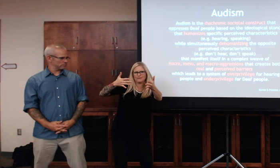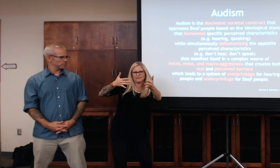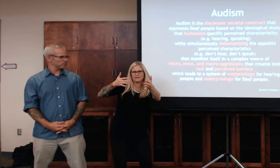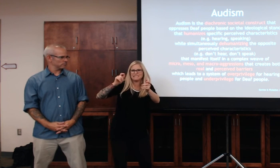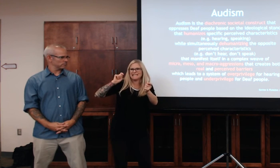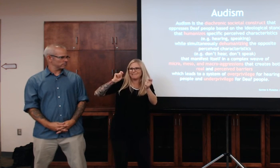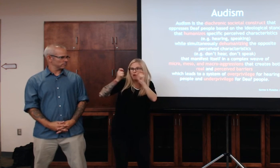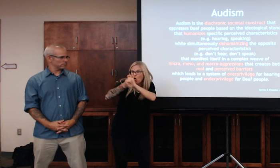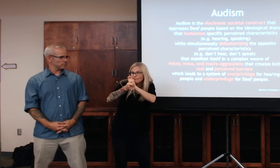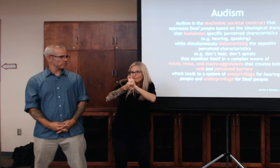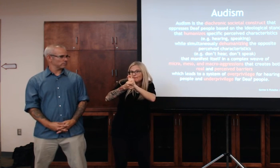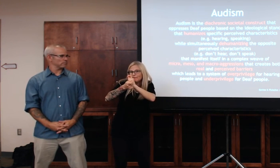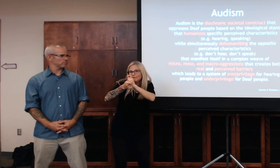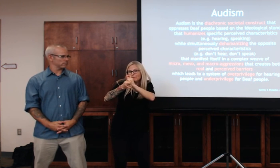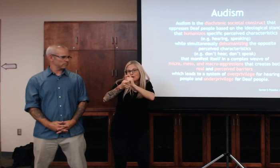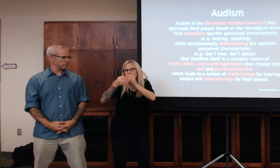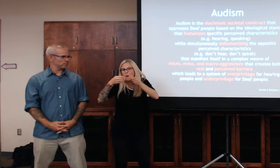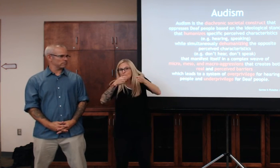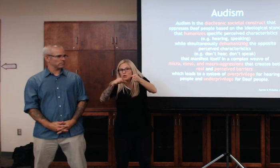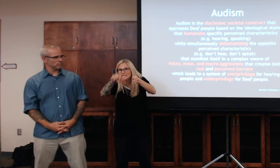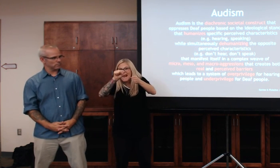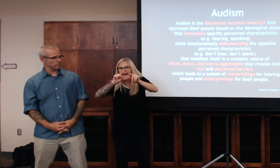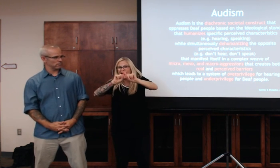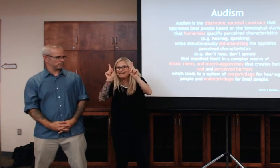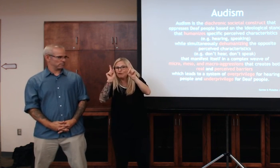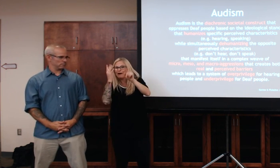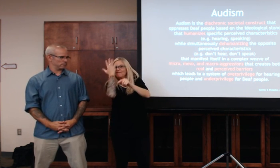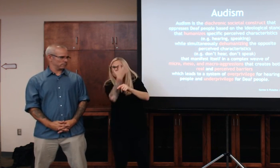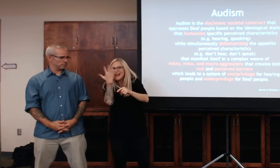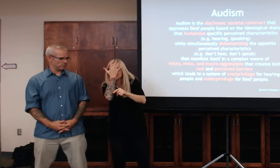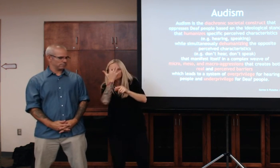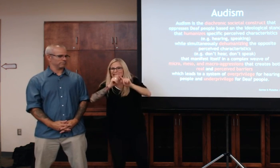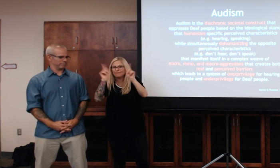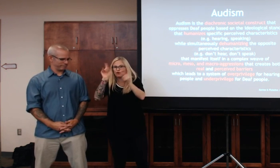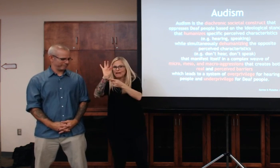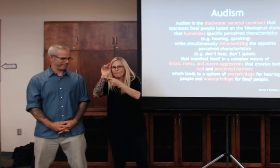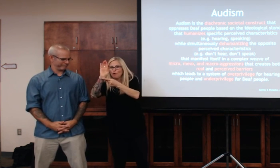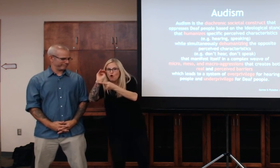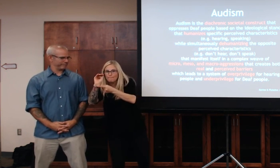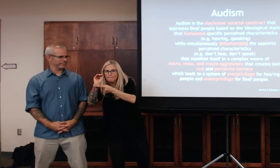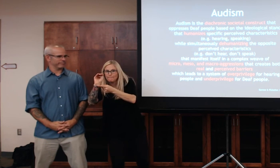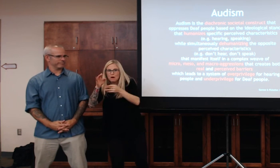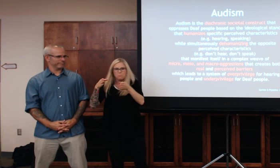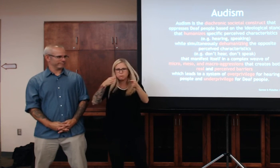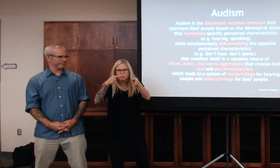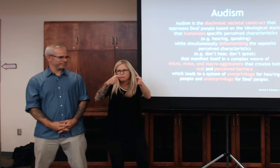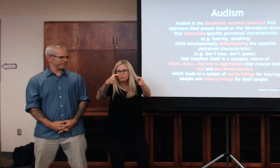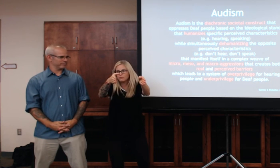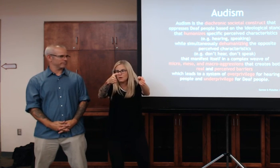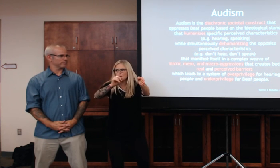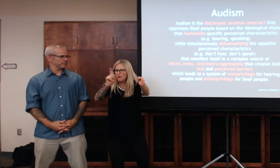today. It has evolved. It's taken on a different face, a different form, a different